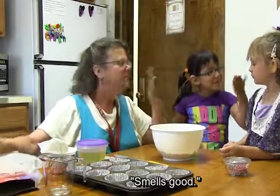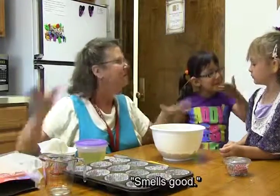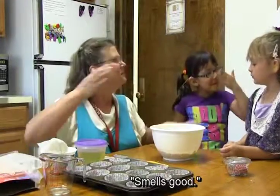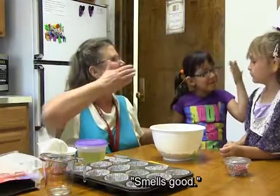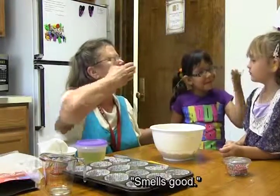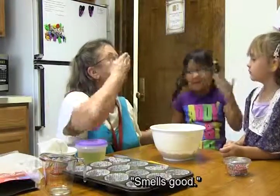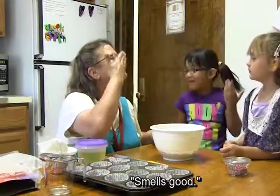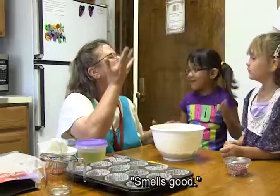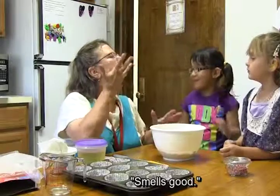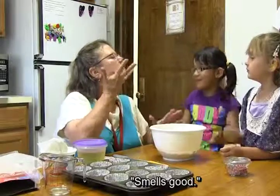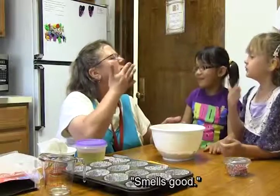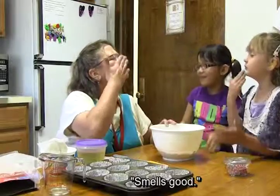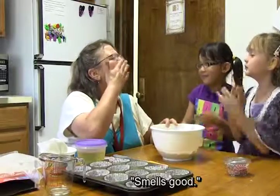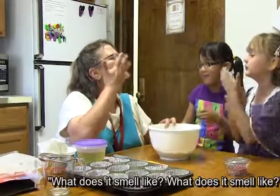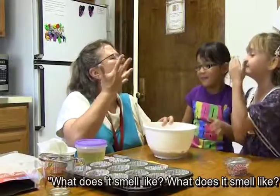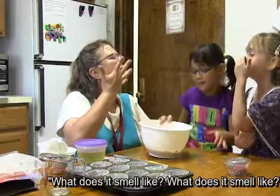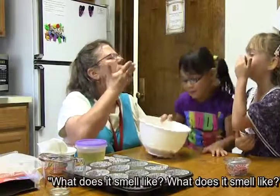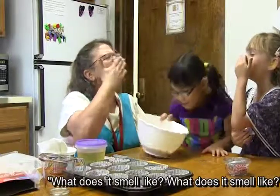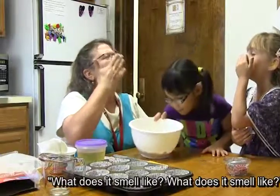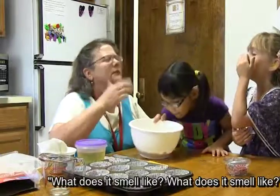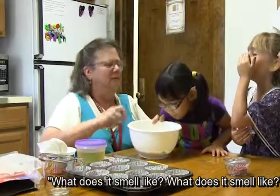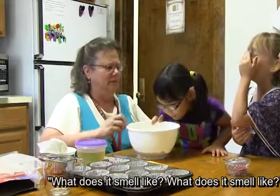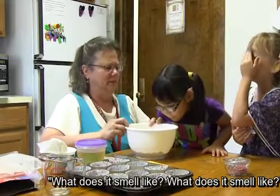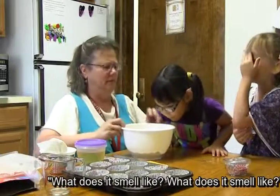Oh, it smells good. What does it smell like?